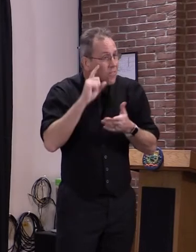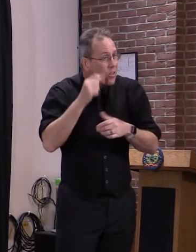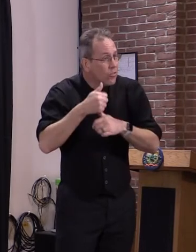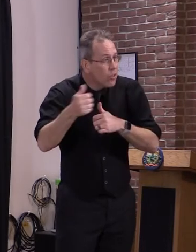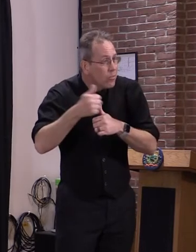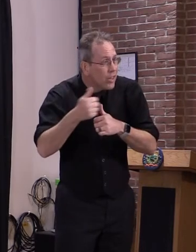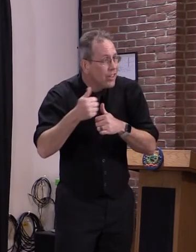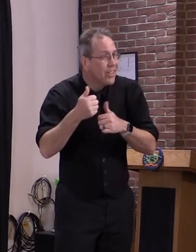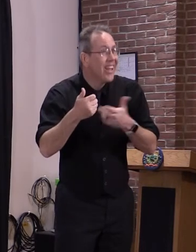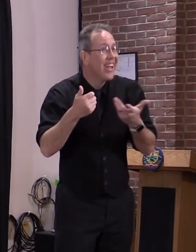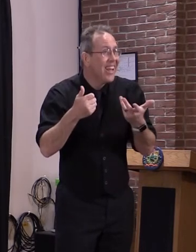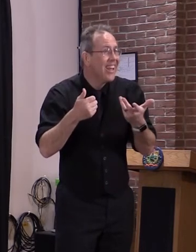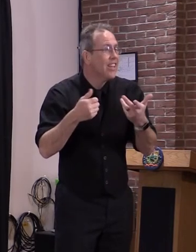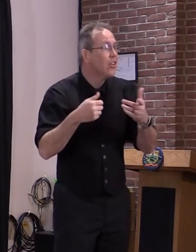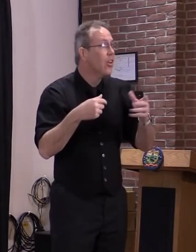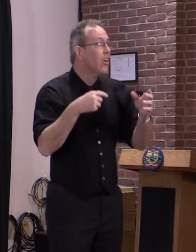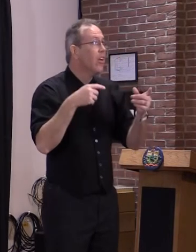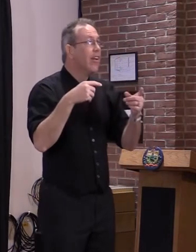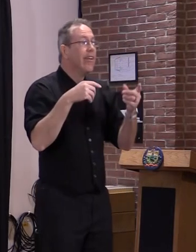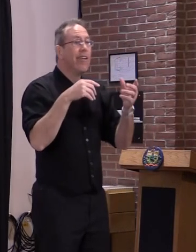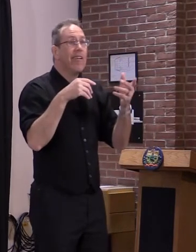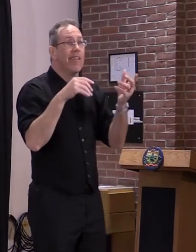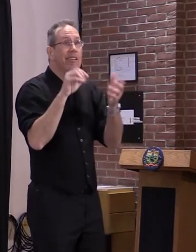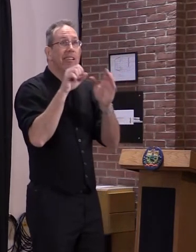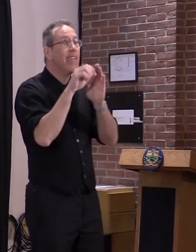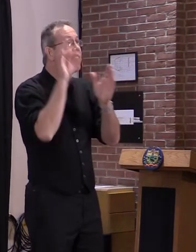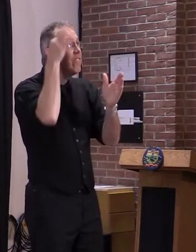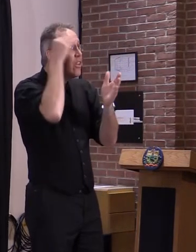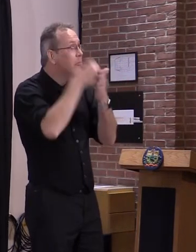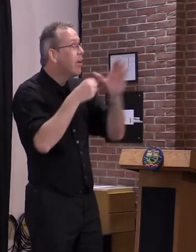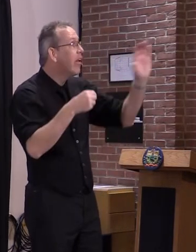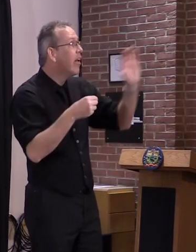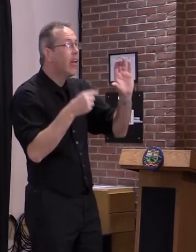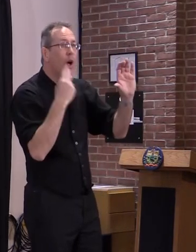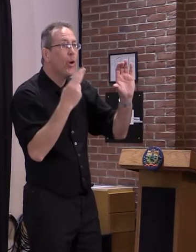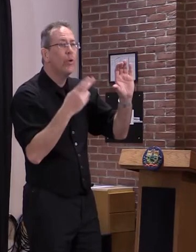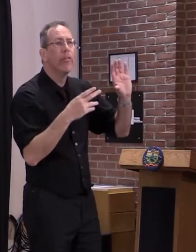to leverage, we don't get the money to do the project,